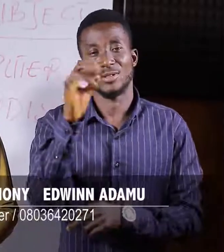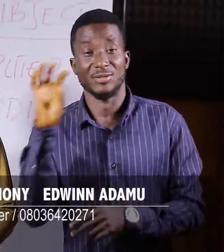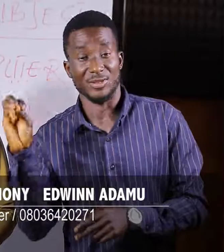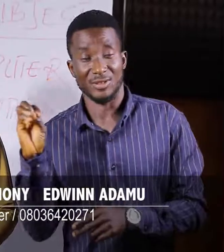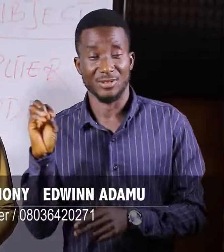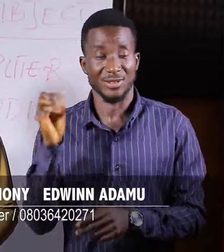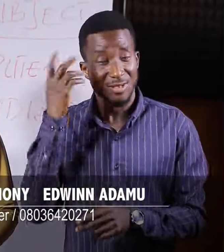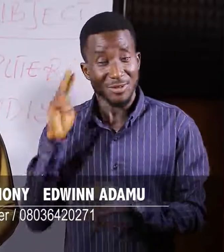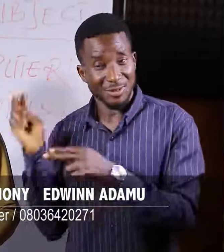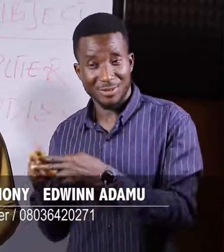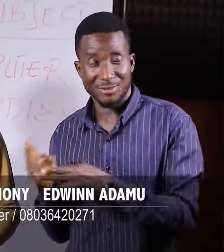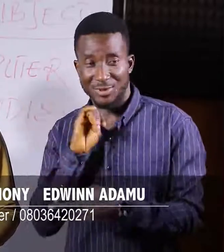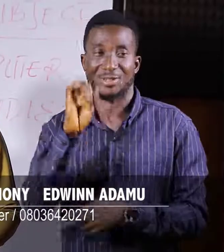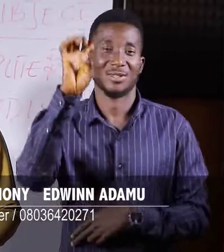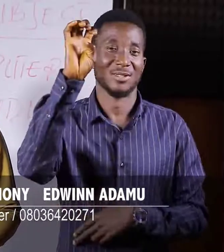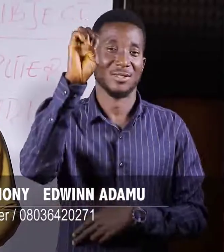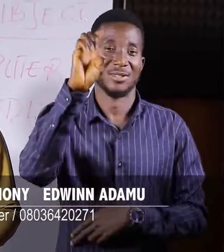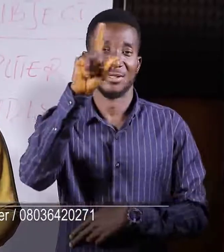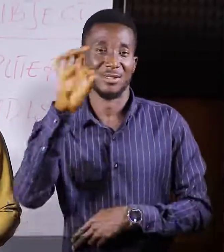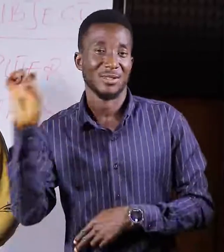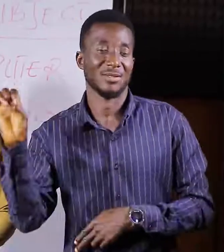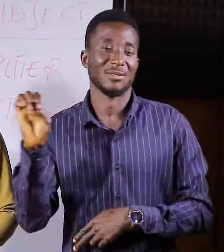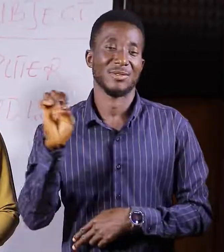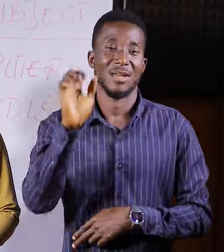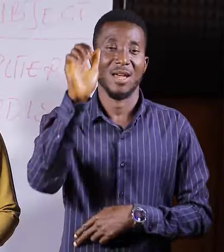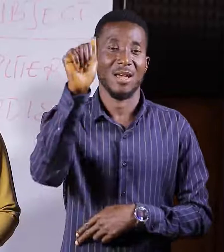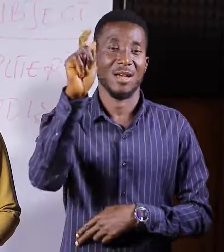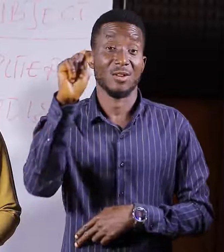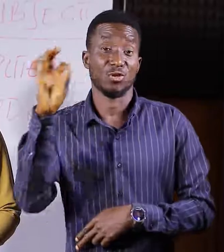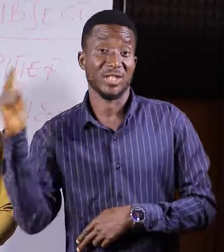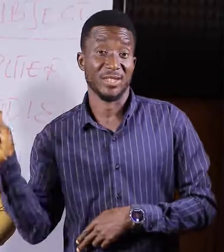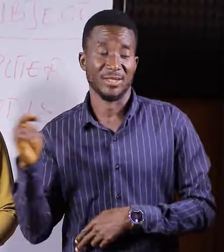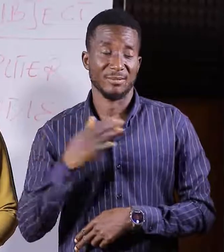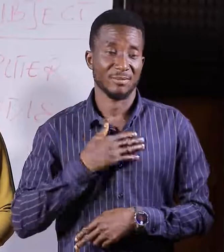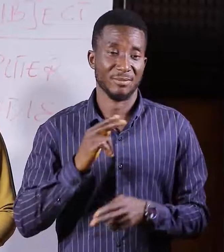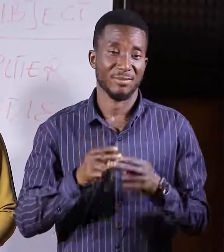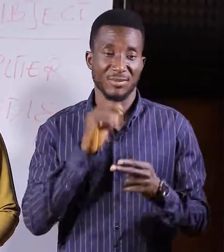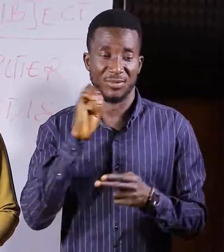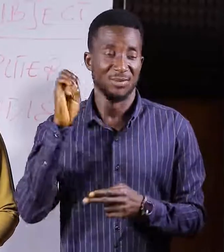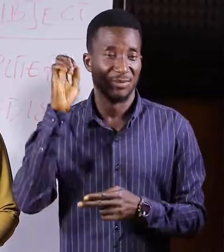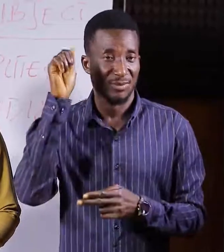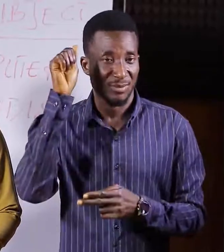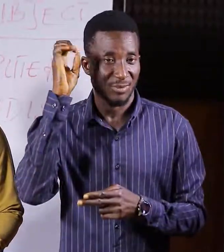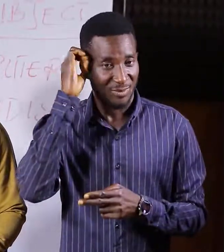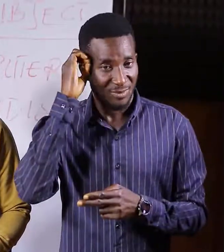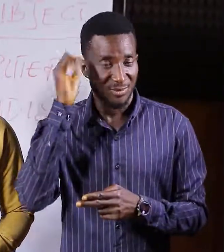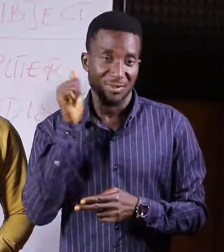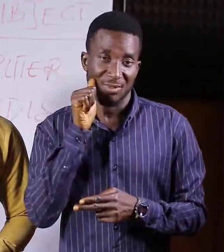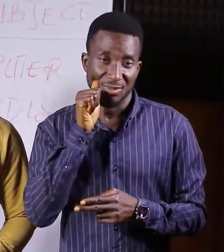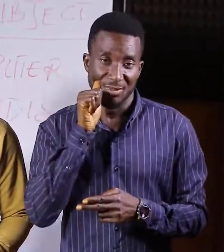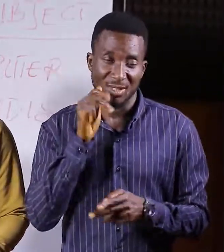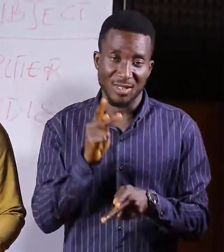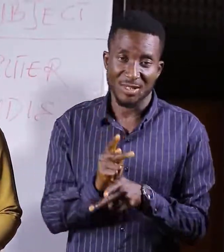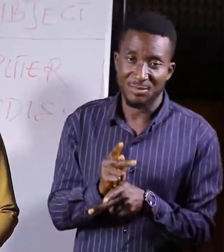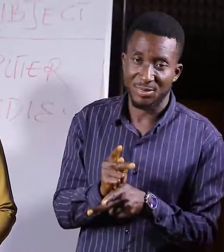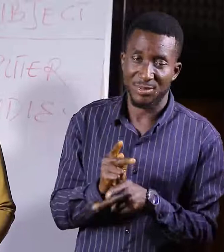Ezekiel Anthony, and I'm a computer studies teacher, and keep listening and keep